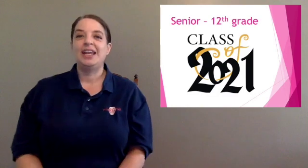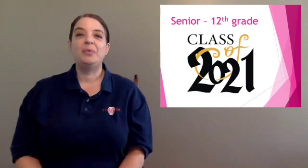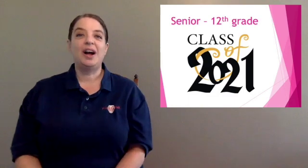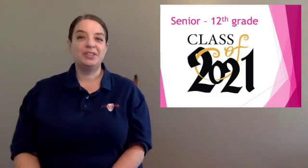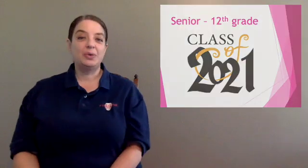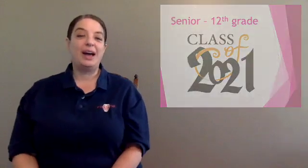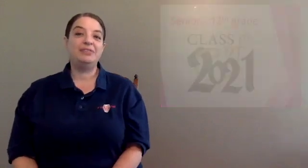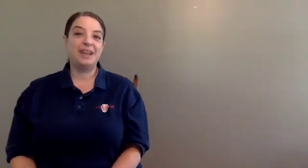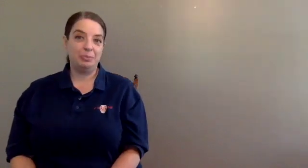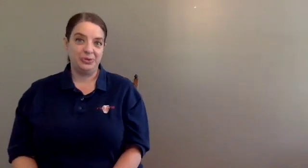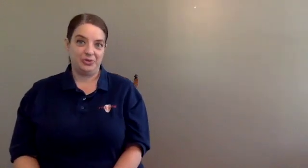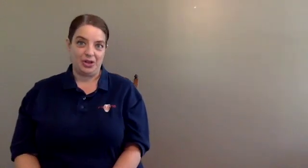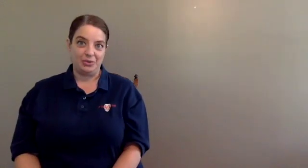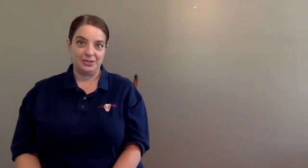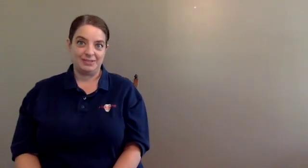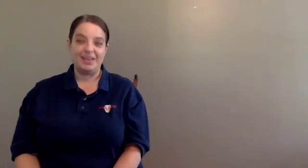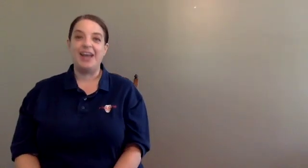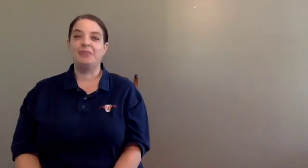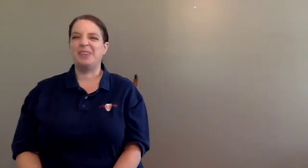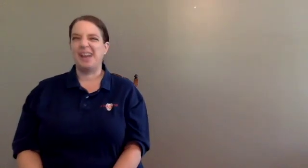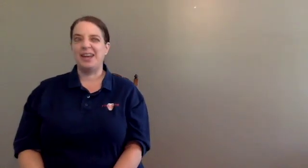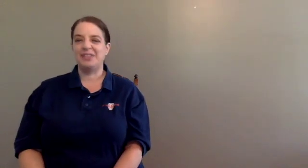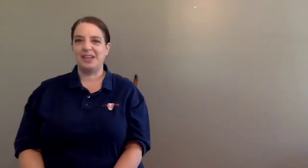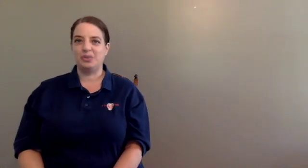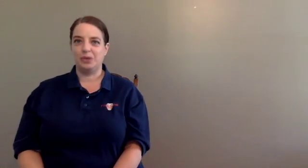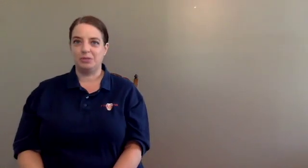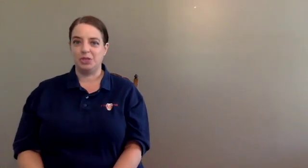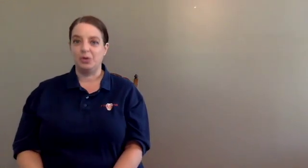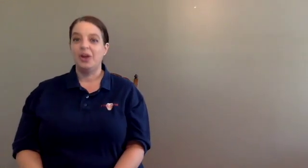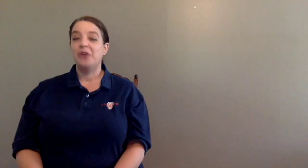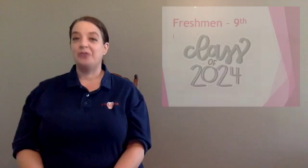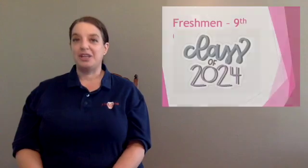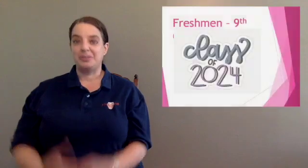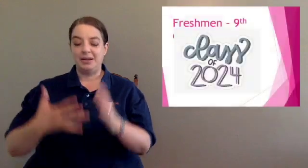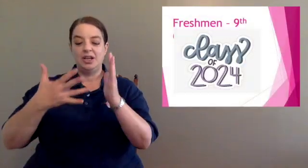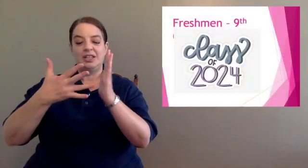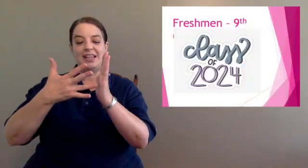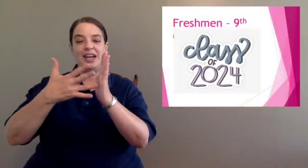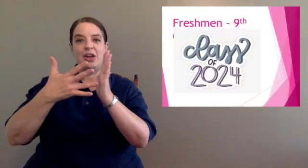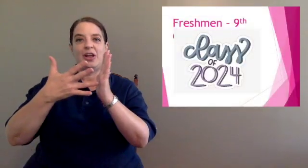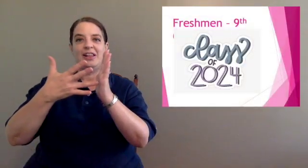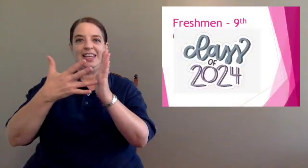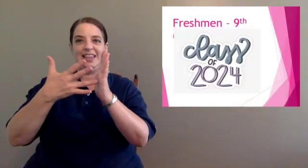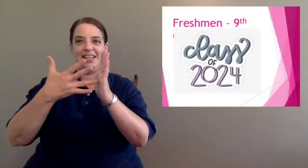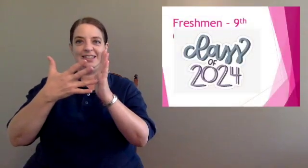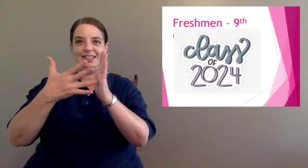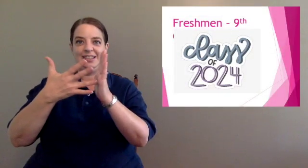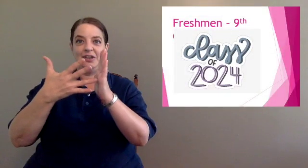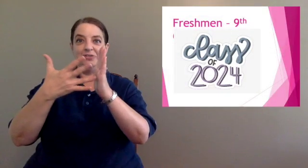we also have labels for those, and we kind of have signs for them too. Freshman, you sign like this,